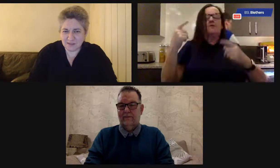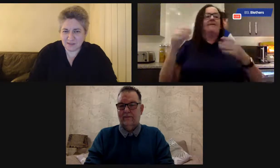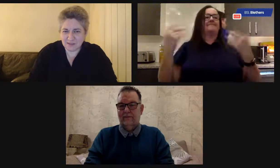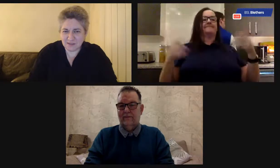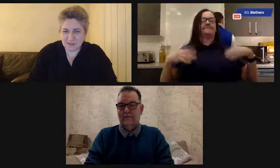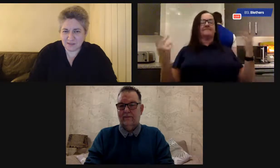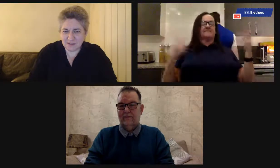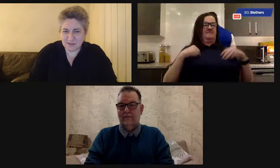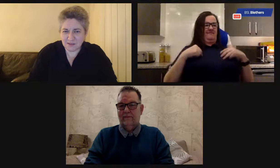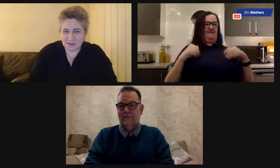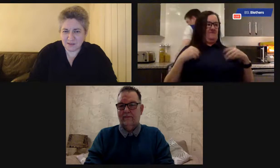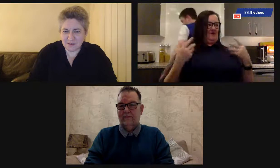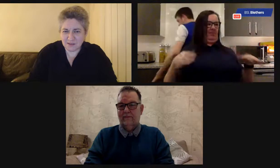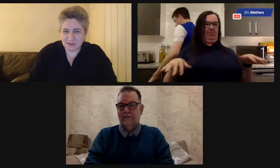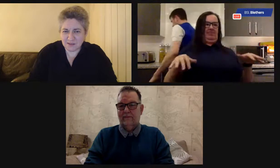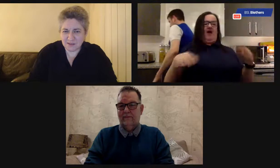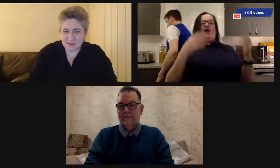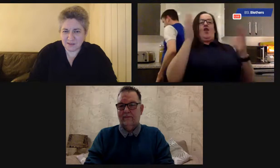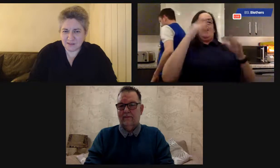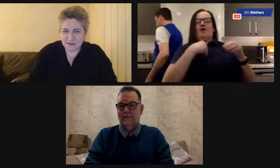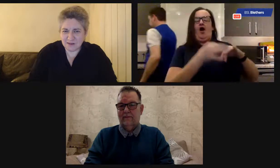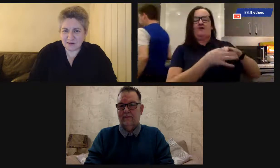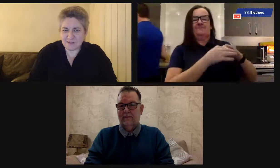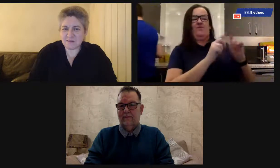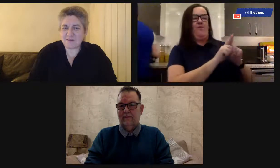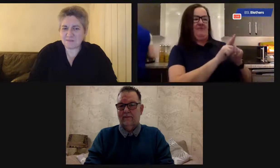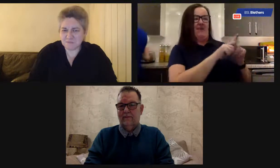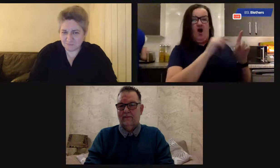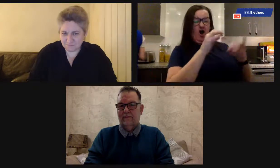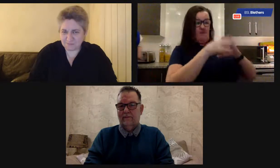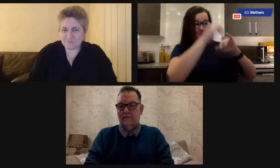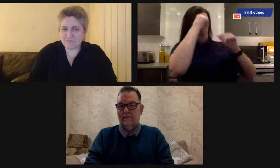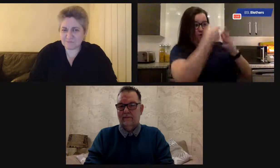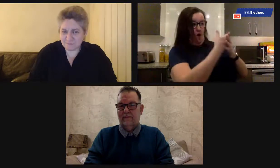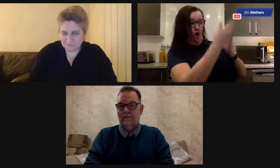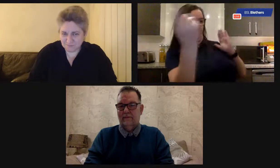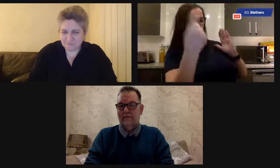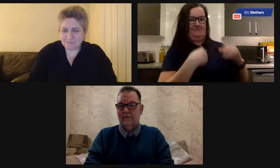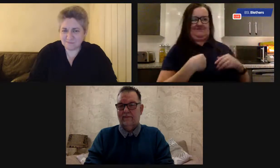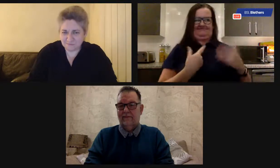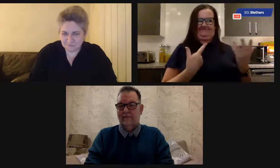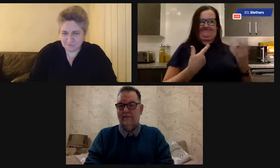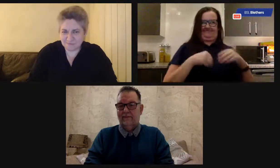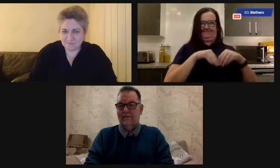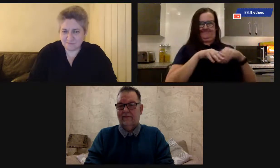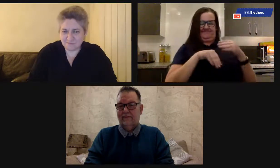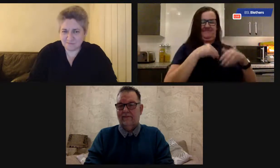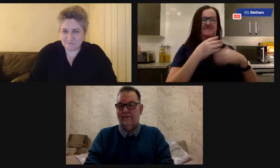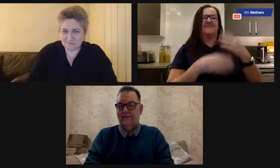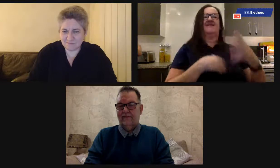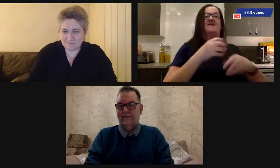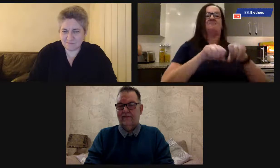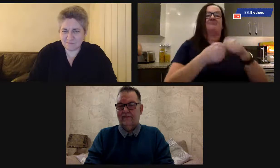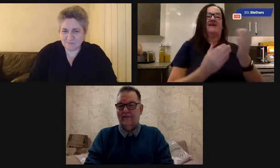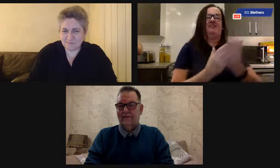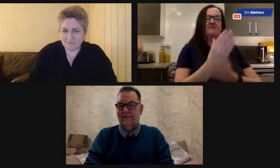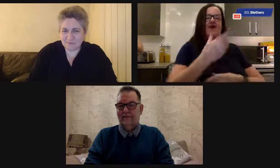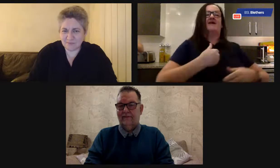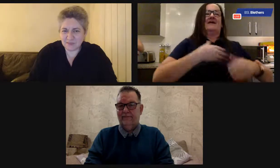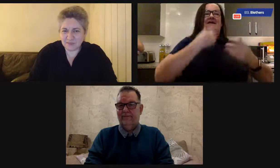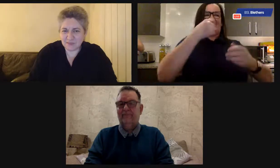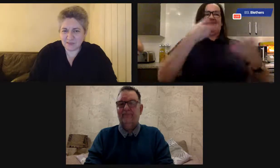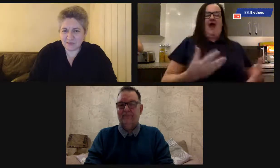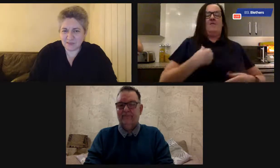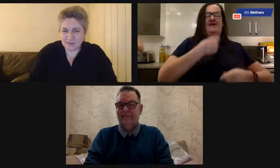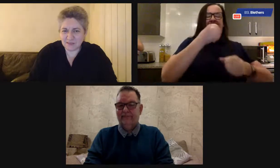with everybody. And Mike kept saying to me, "Come on, Pam, come over here." And I was like, "I'm so lucky. My husband was there. We were talking to all his friends